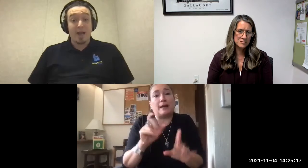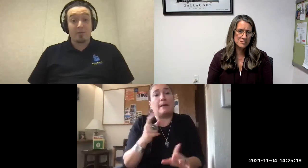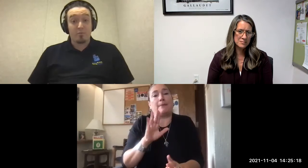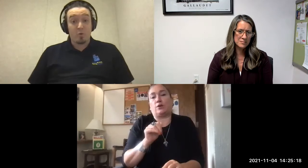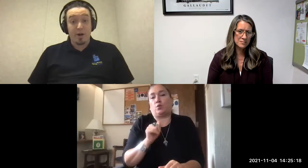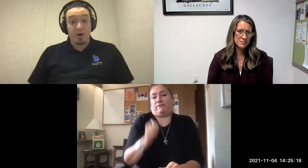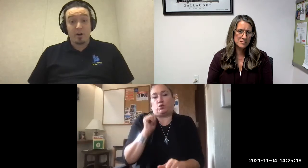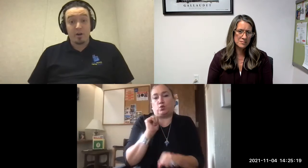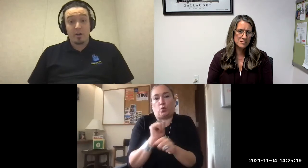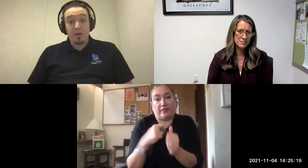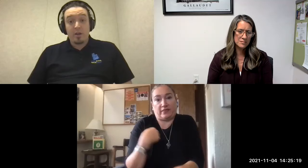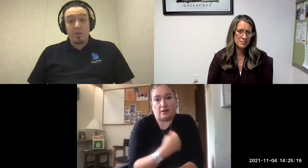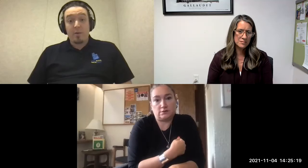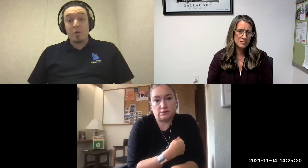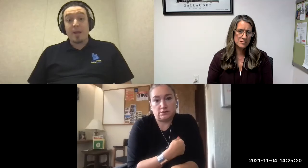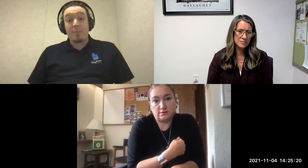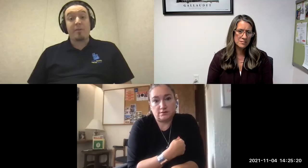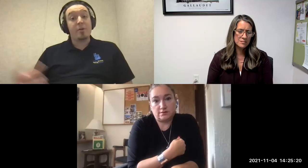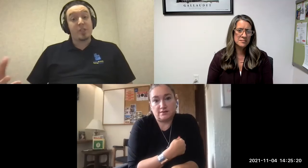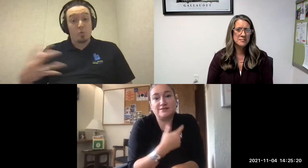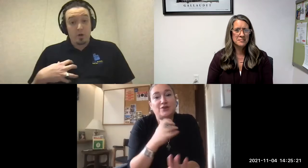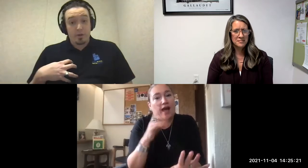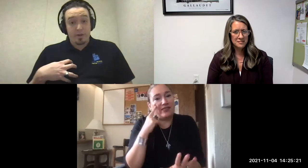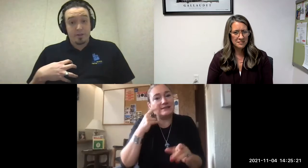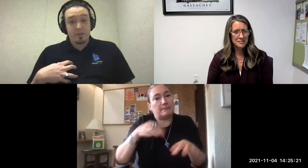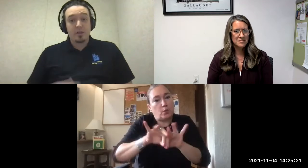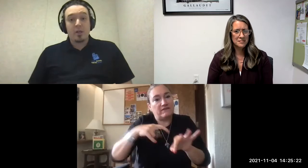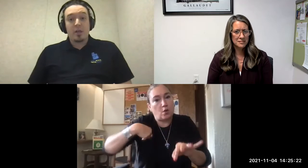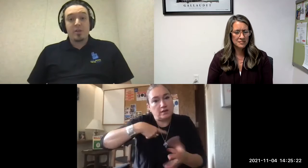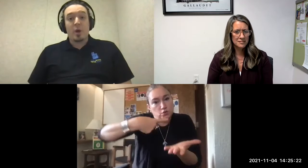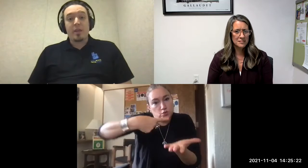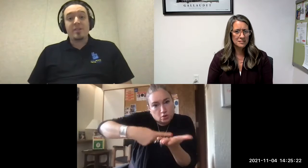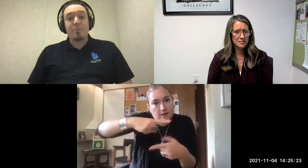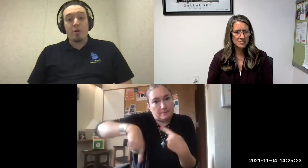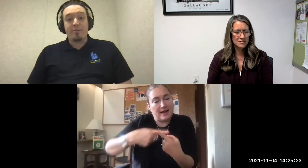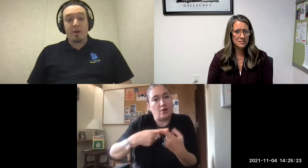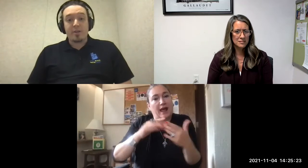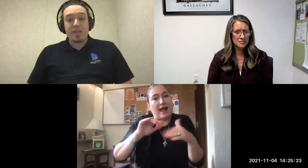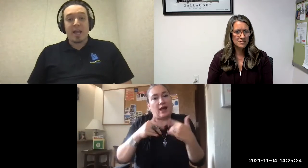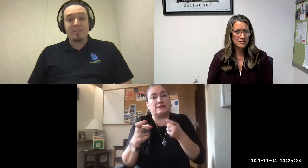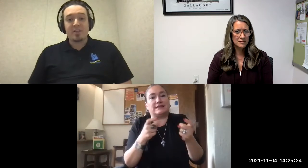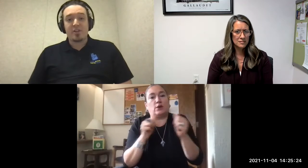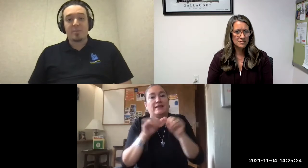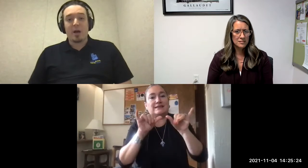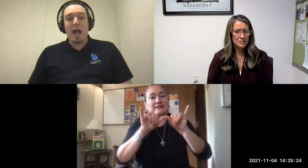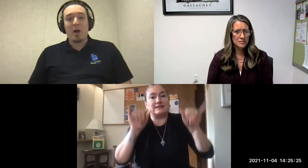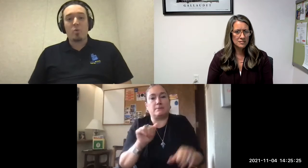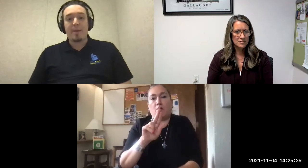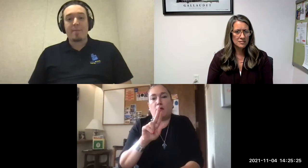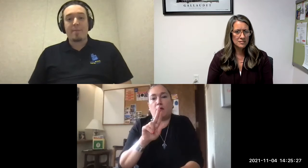back quite hard. They push back by refusing to work with us. So I think it's important for us to have discussions about how